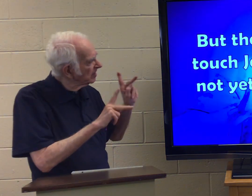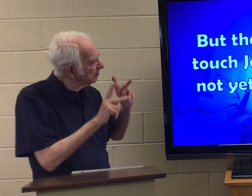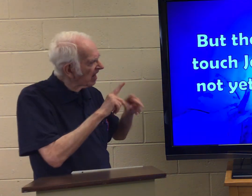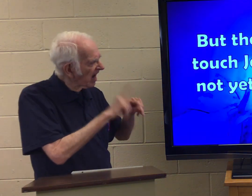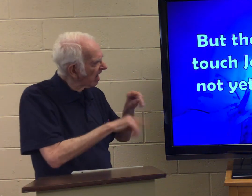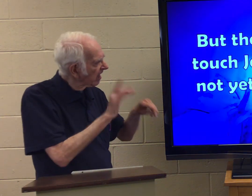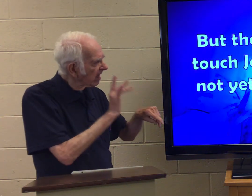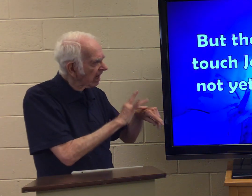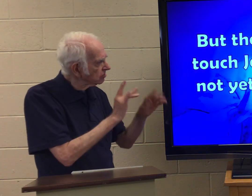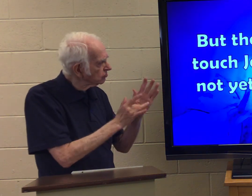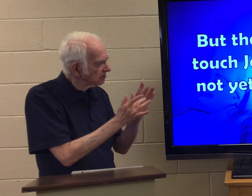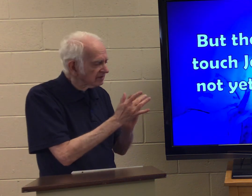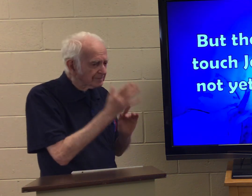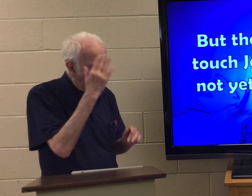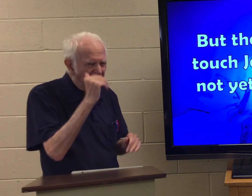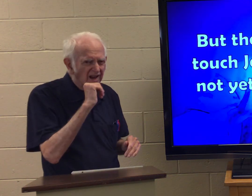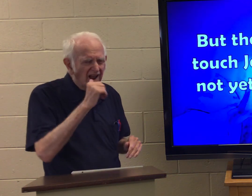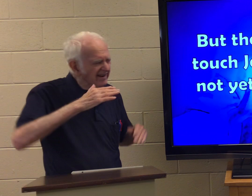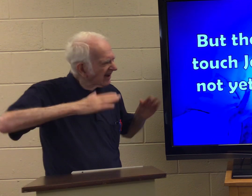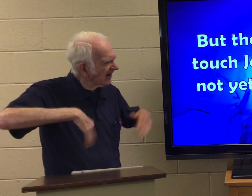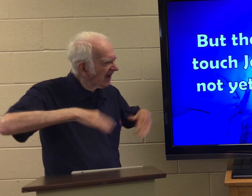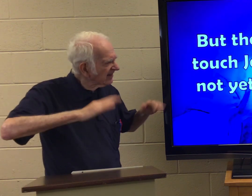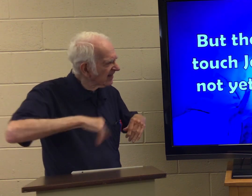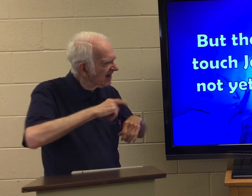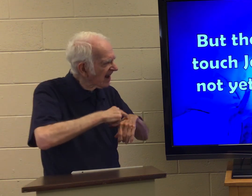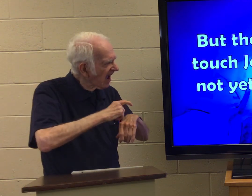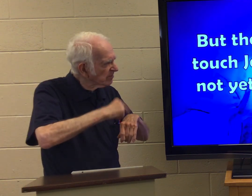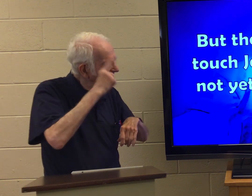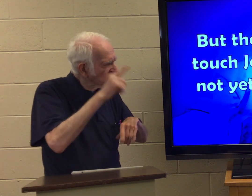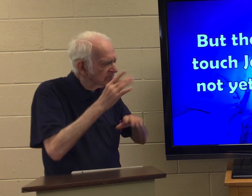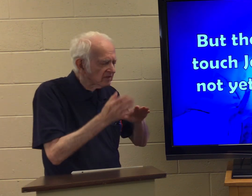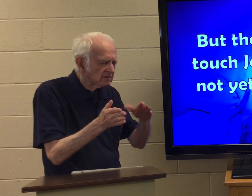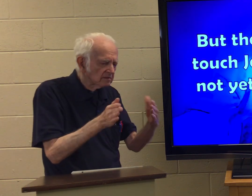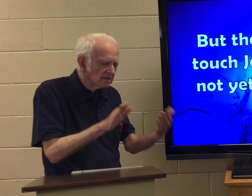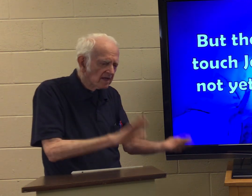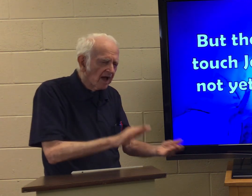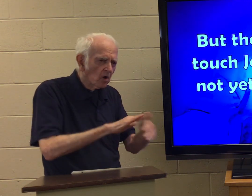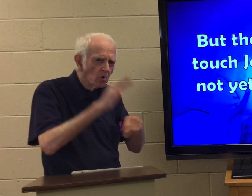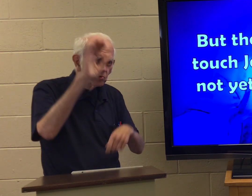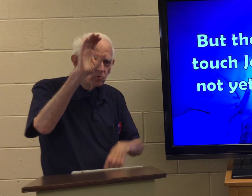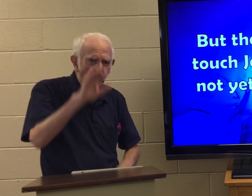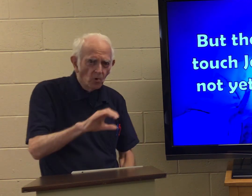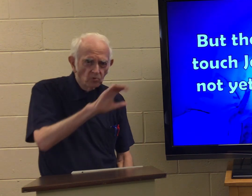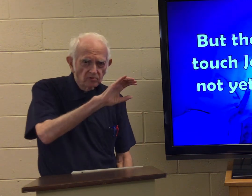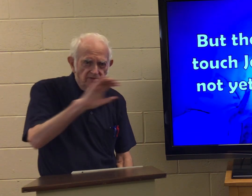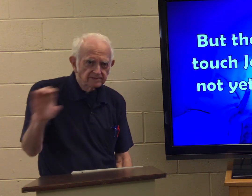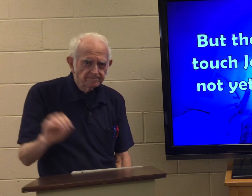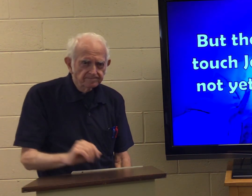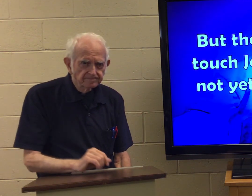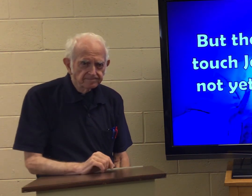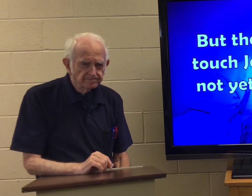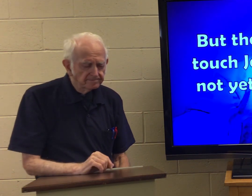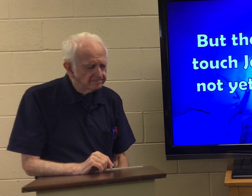But the people could not touch Jesus because it wasn't yet his time to die on the cross.